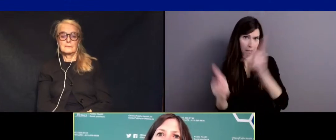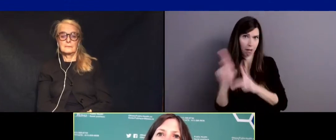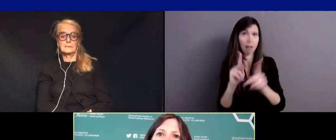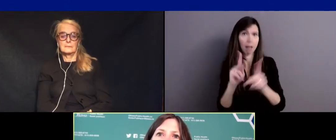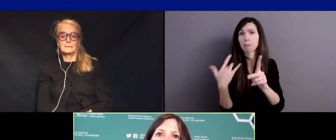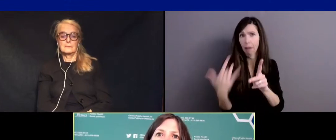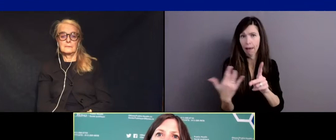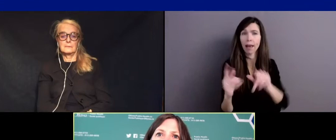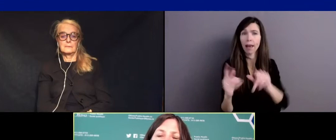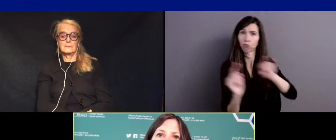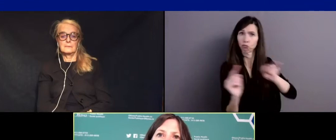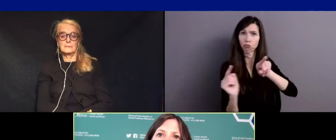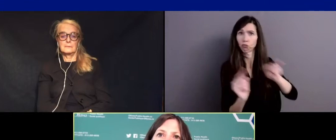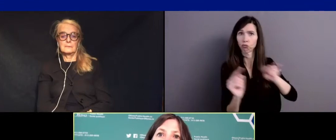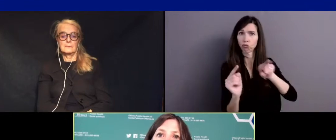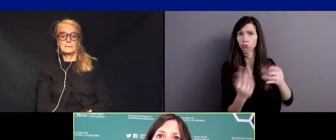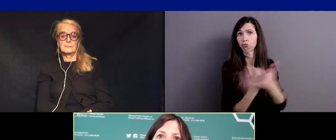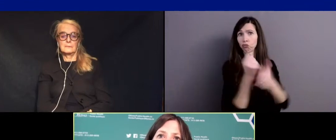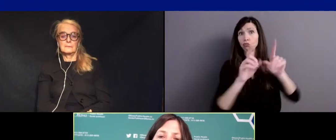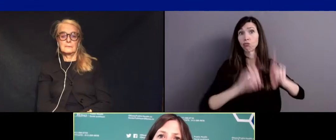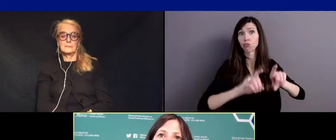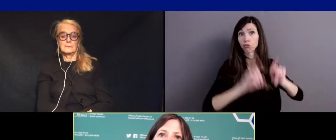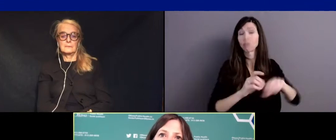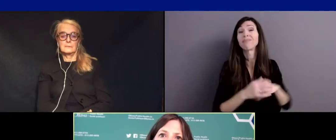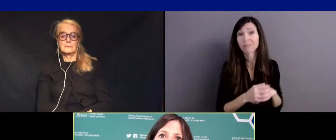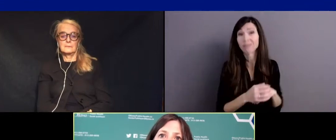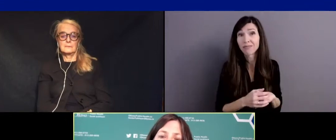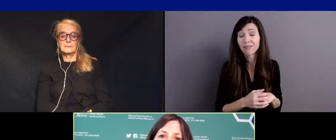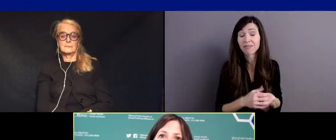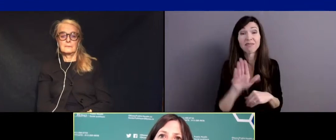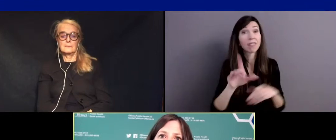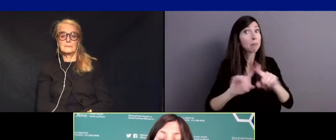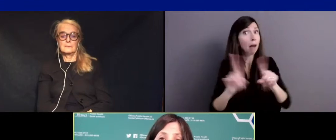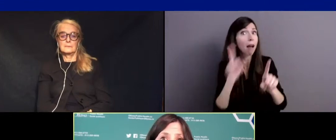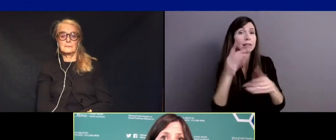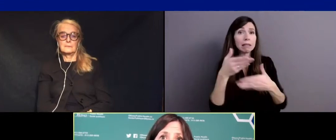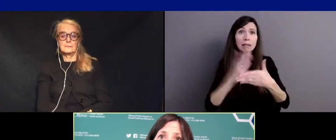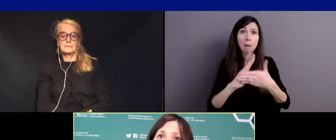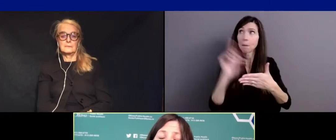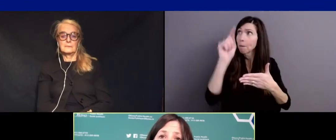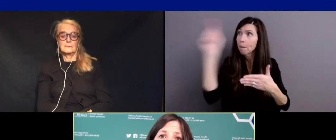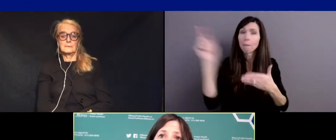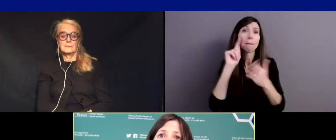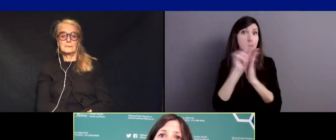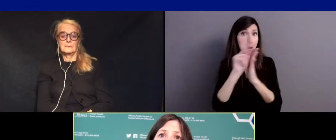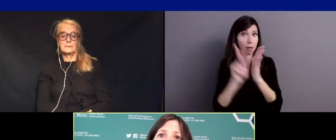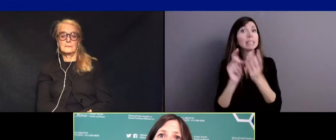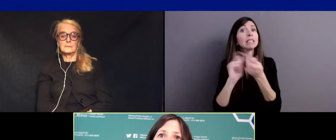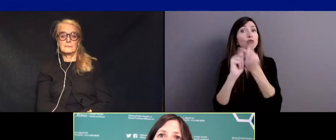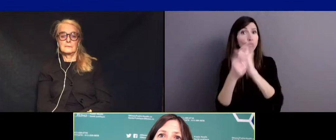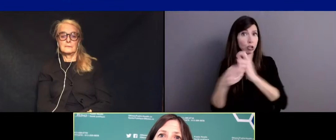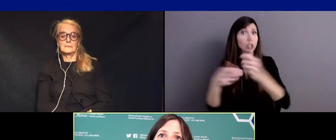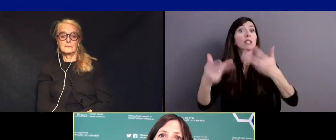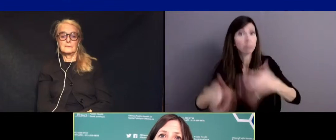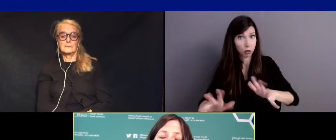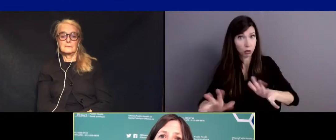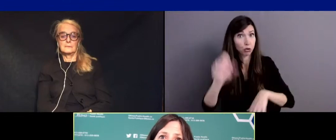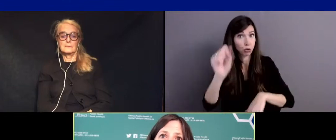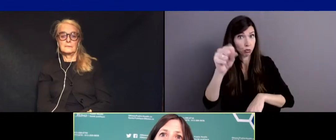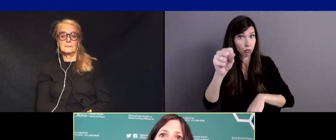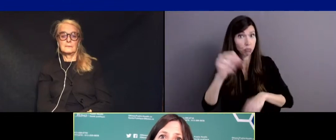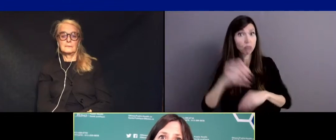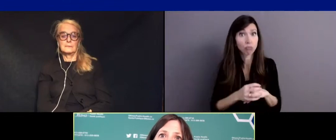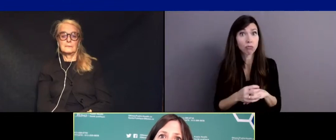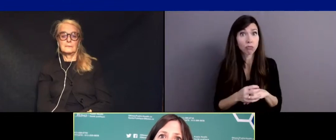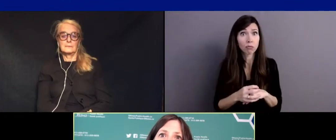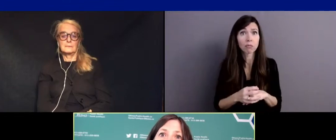And what we know is there have been policy changes. I completely support that we